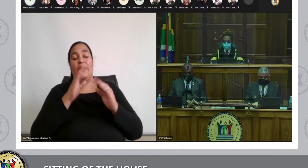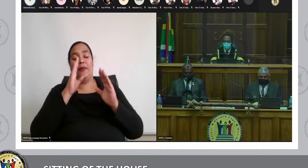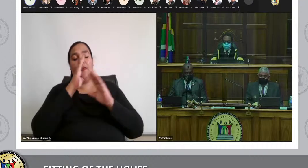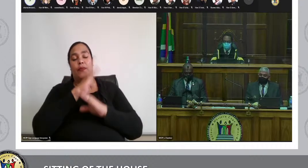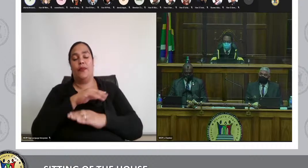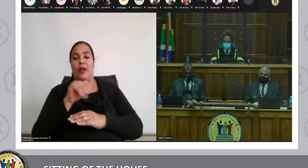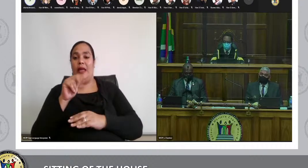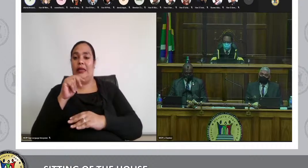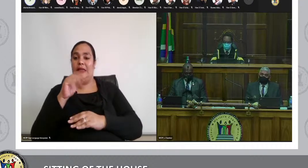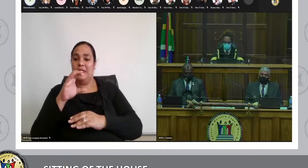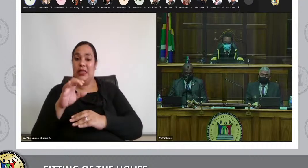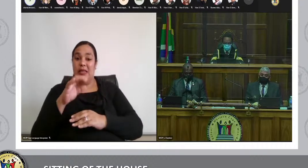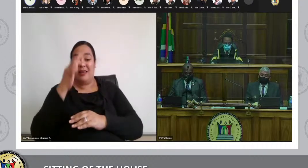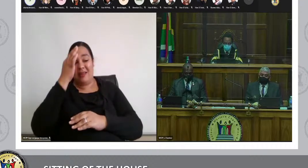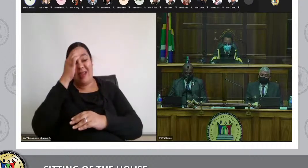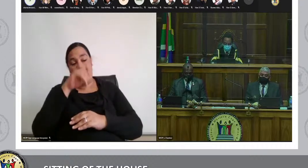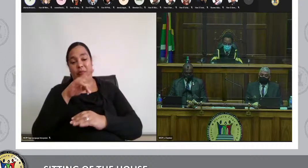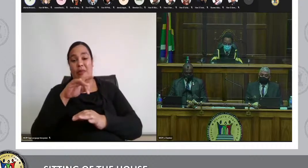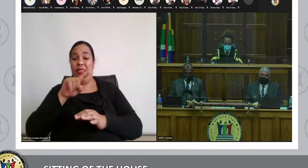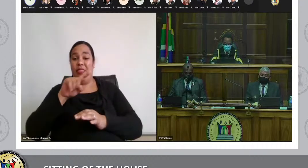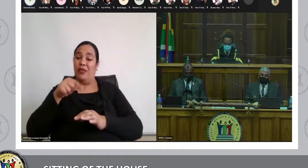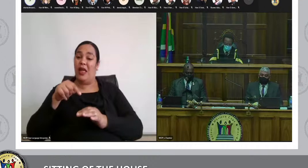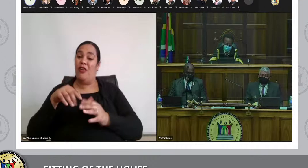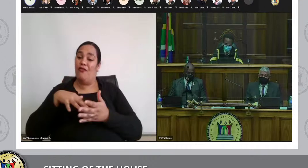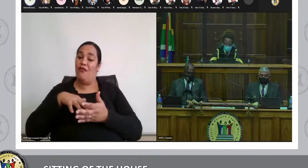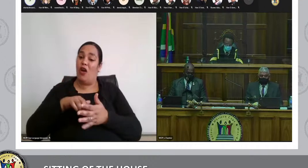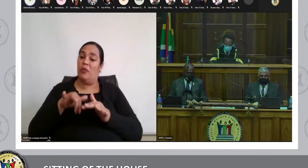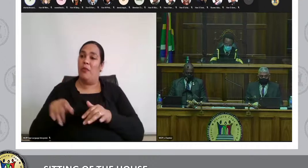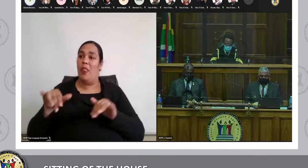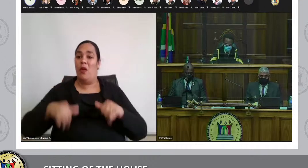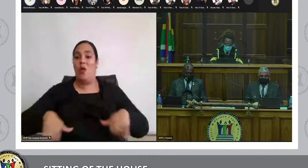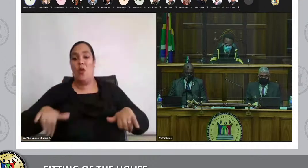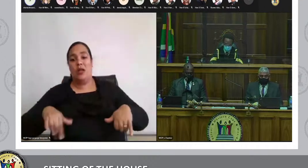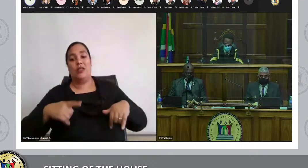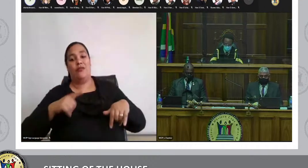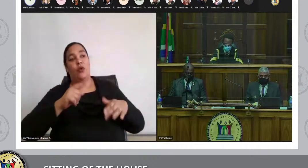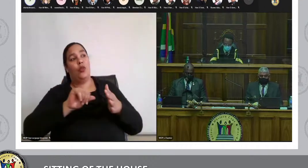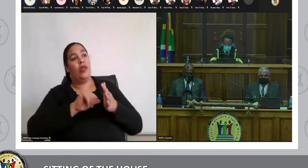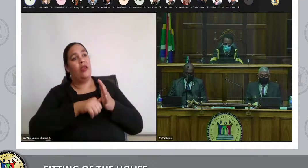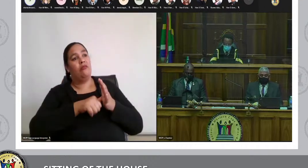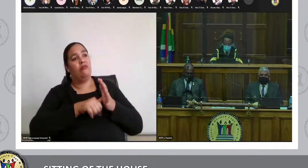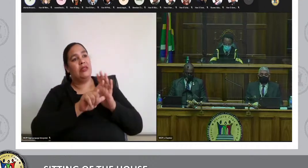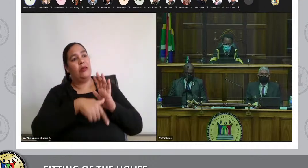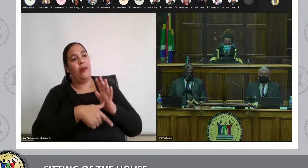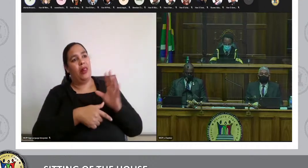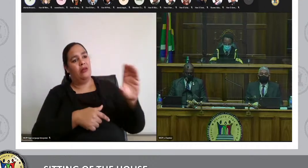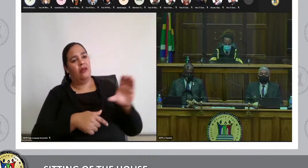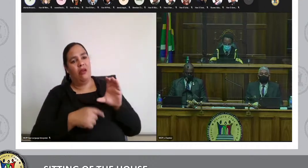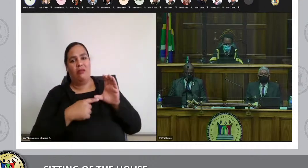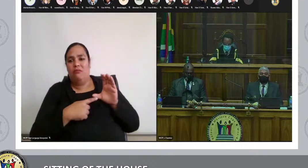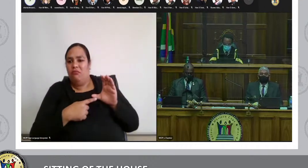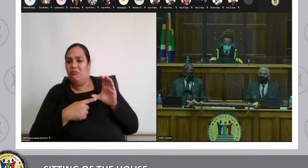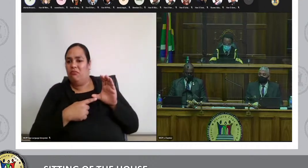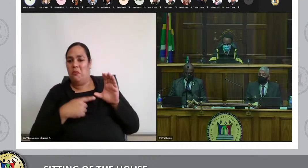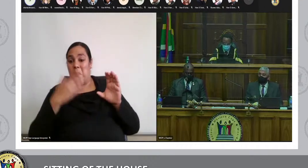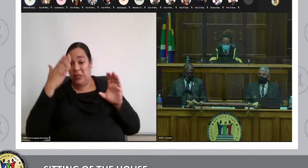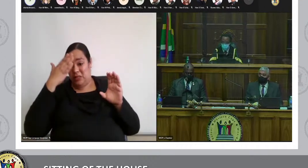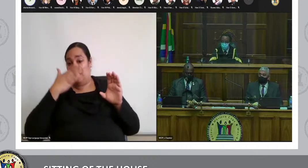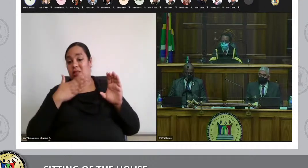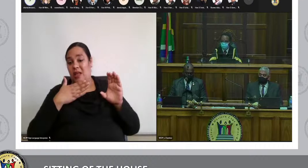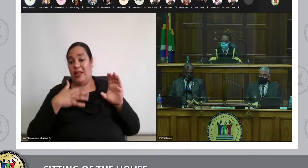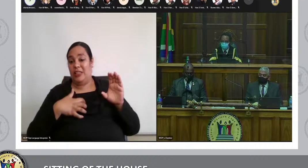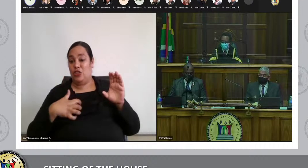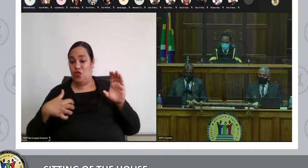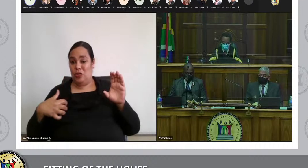left thousands of vulnerable citizens waiting for their temporary disability grant to be paid, which is sad and